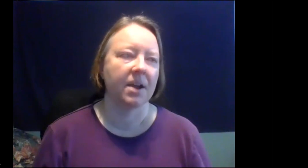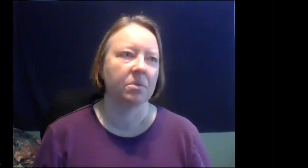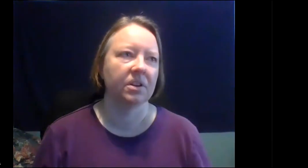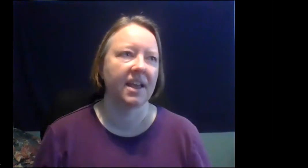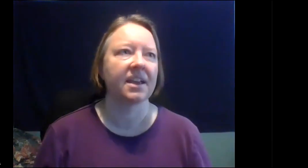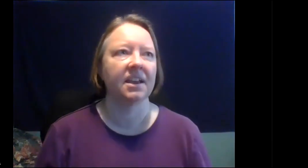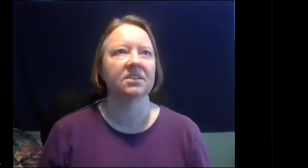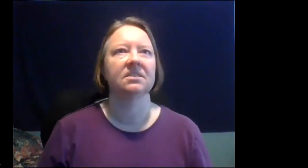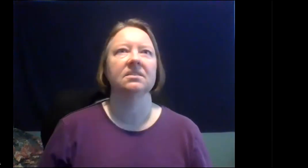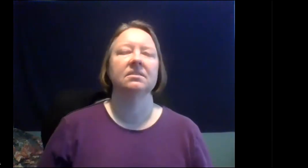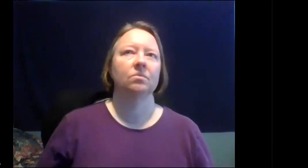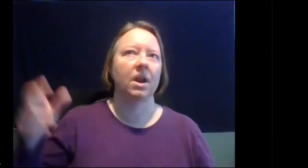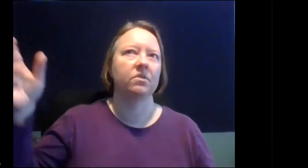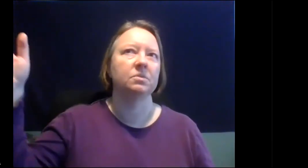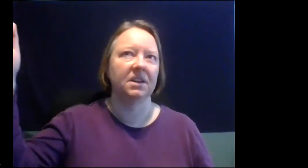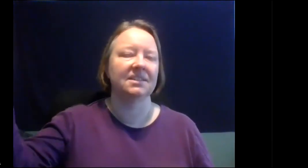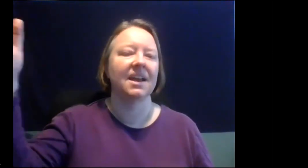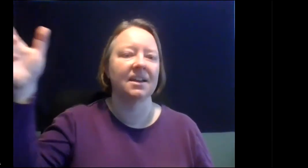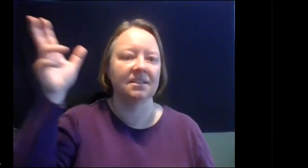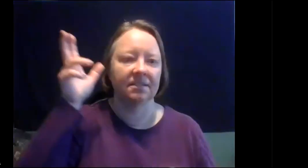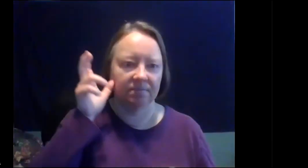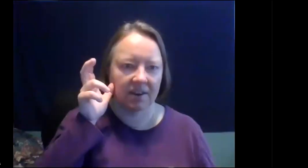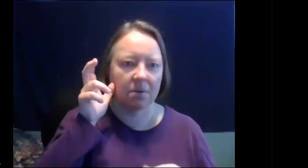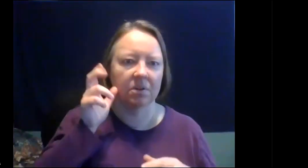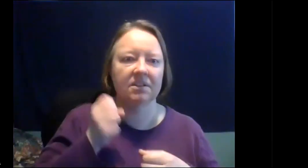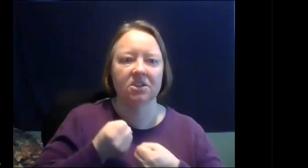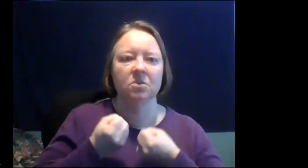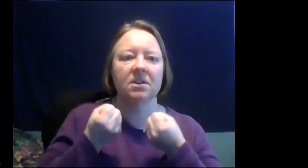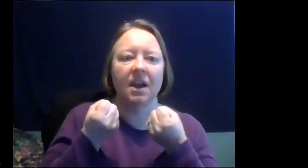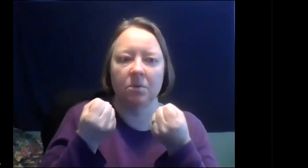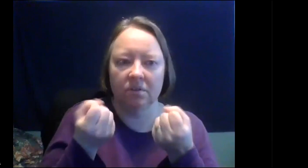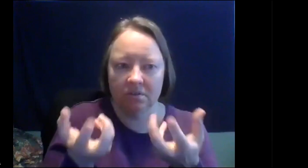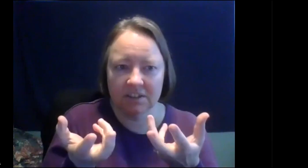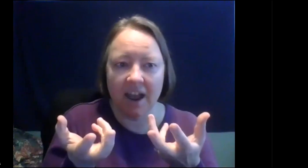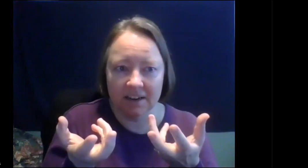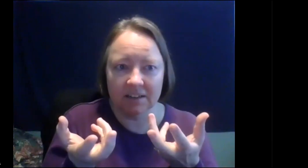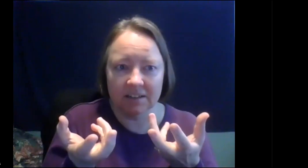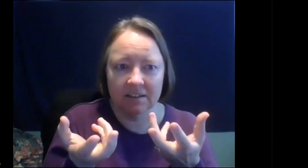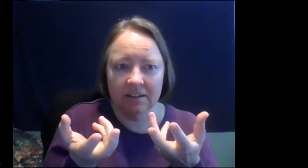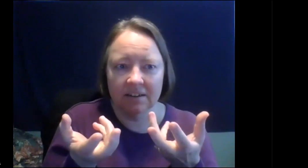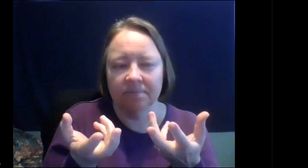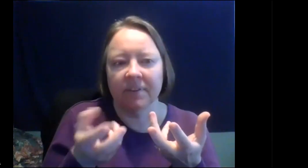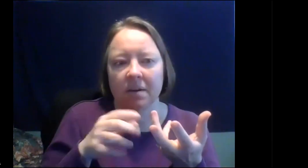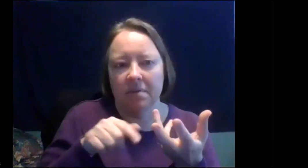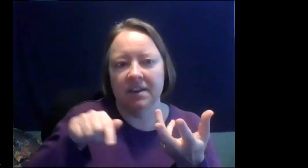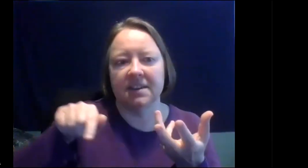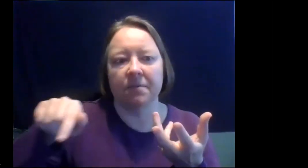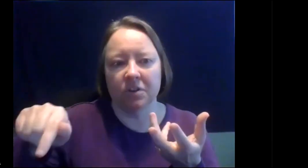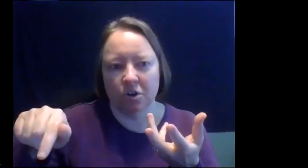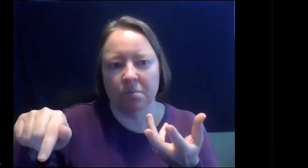I will, in that case, what's being said, I will listen to it, I will sign it. The deaf